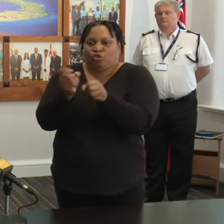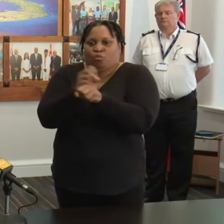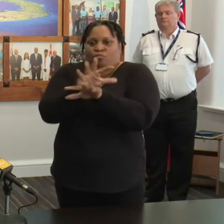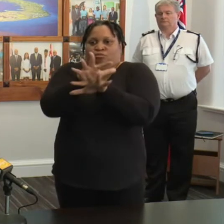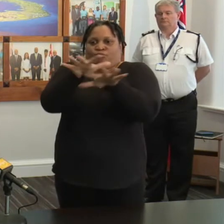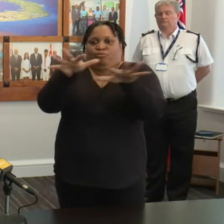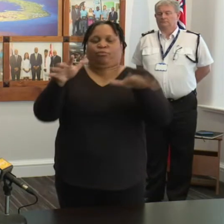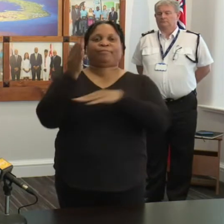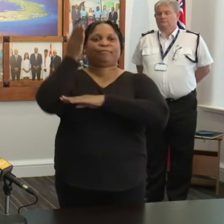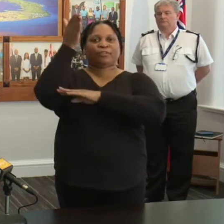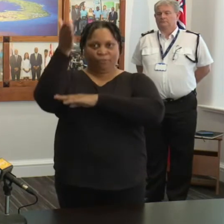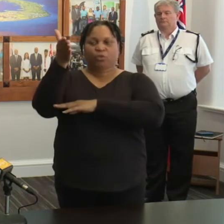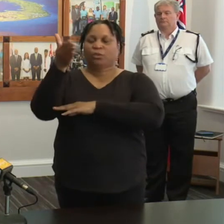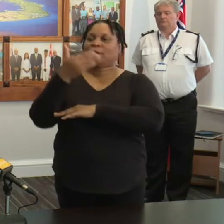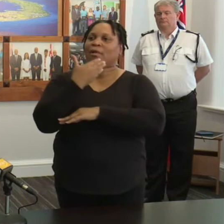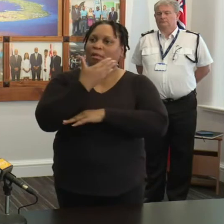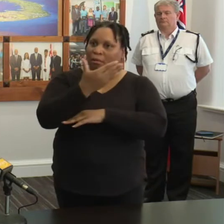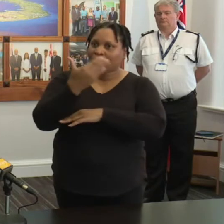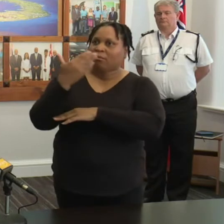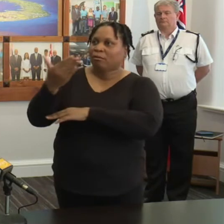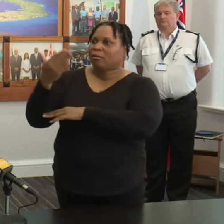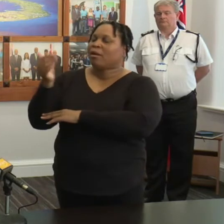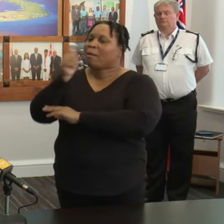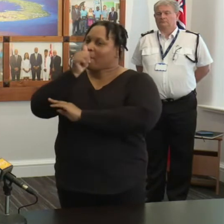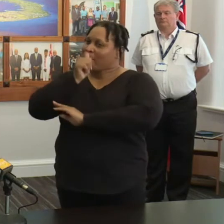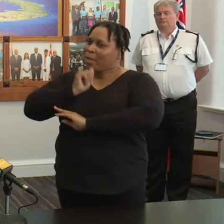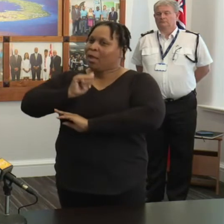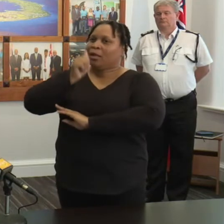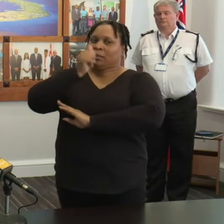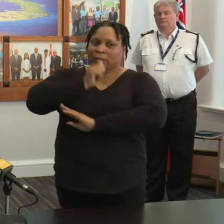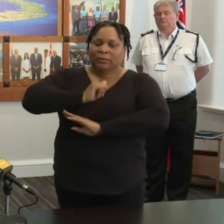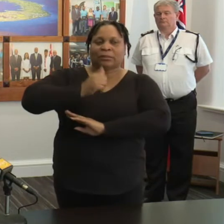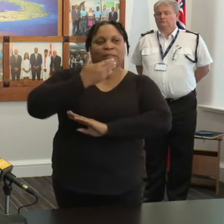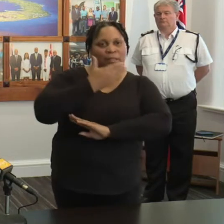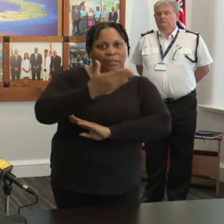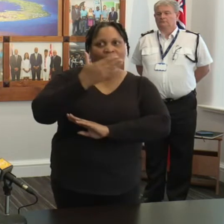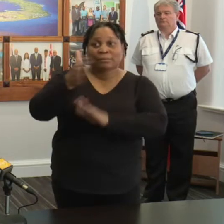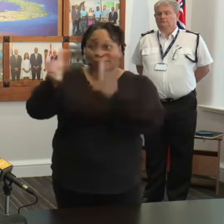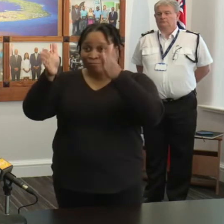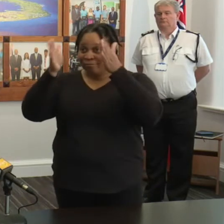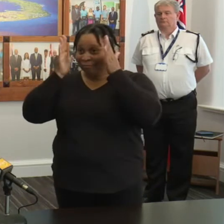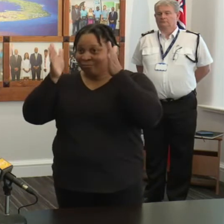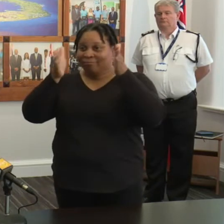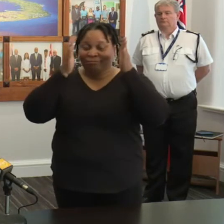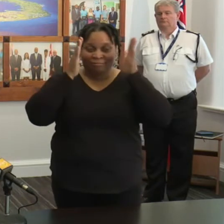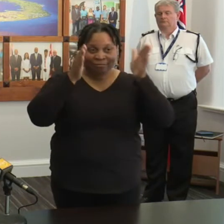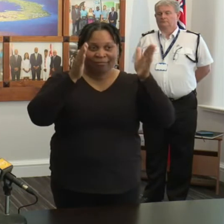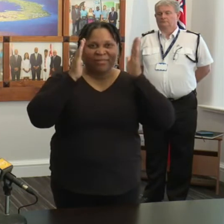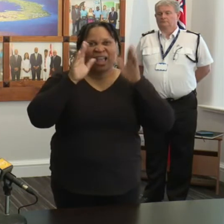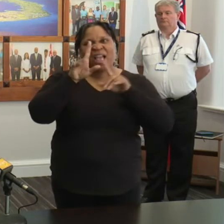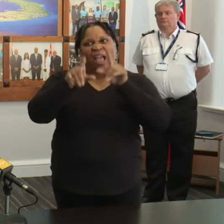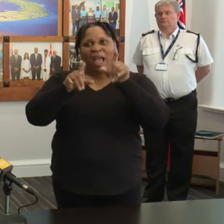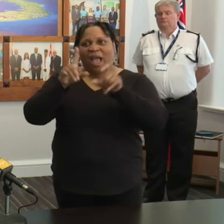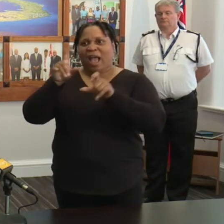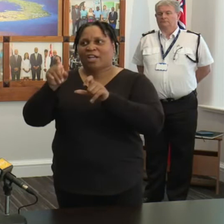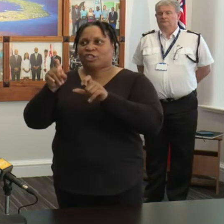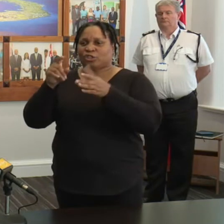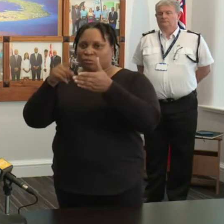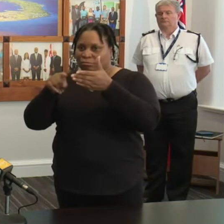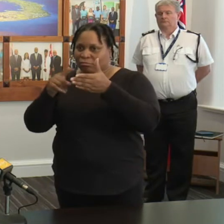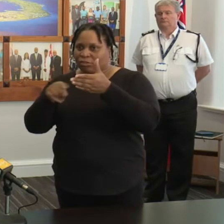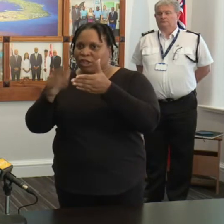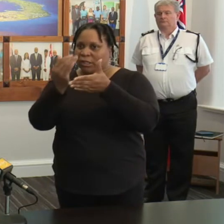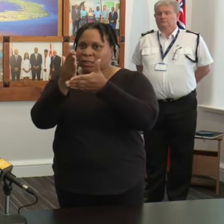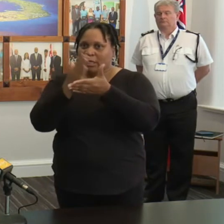this particular virus. I thank persons for their patience. I thank persons for their attention. I ask you to look out for the official guidance, which will be